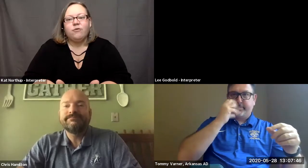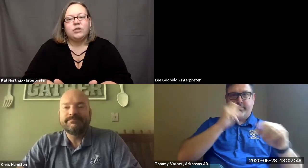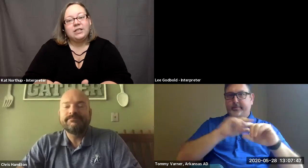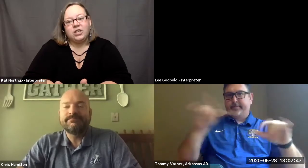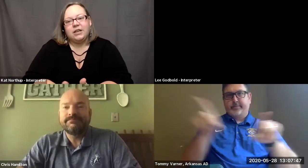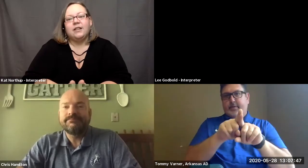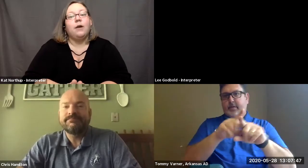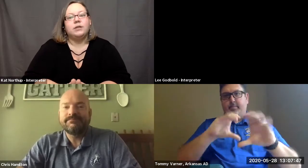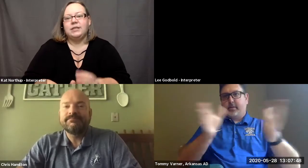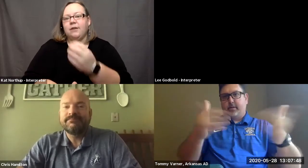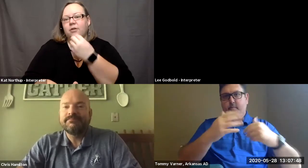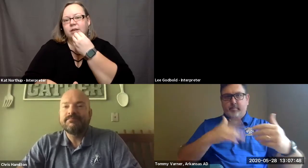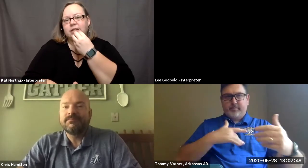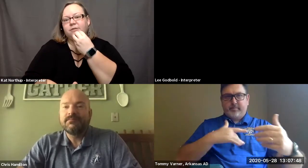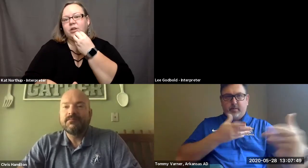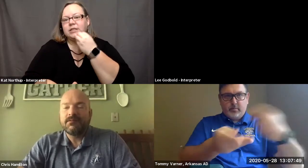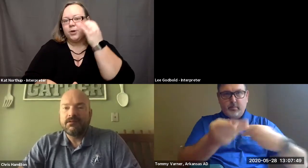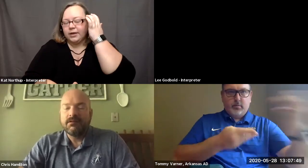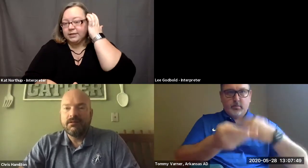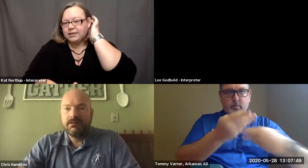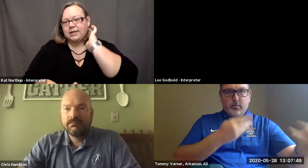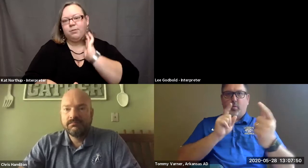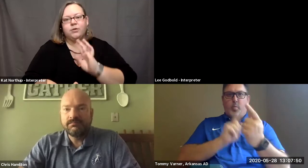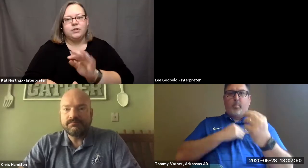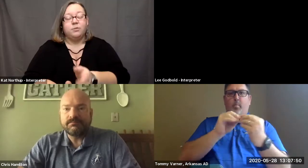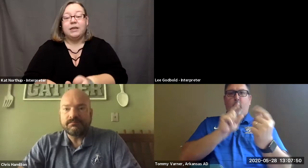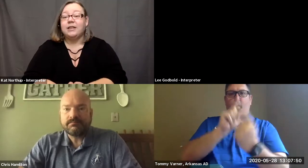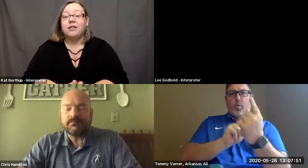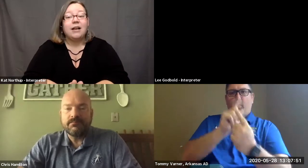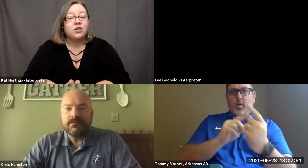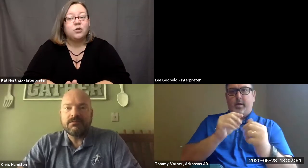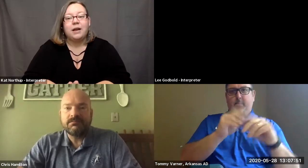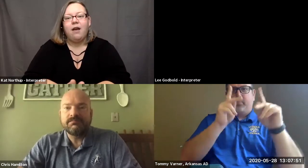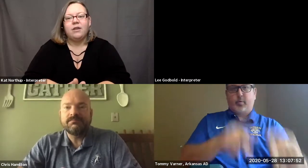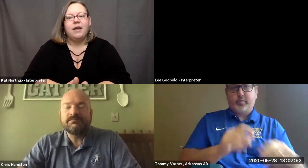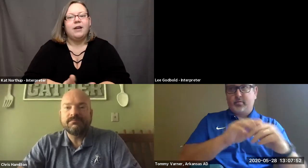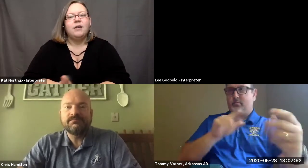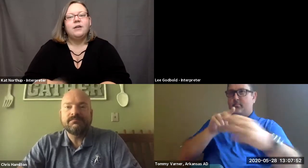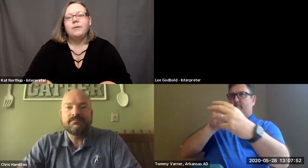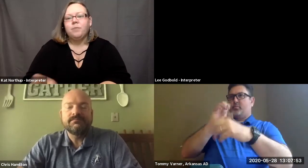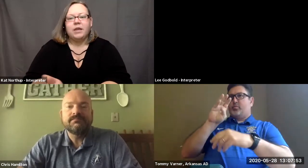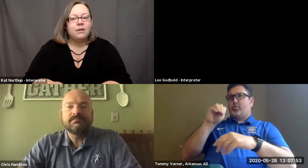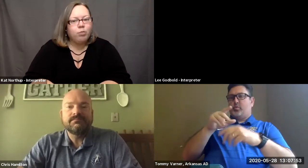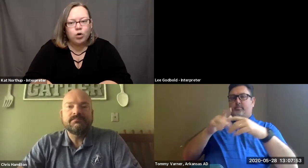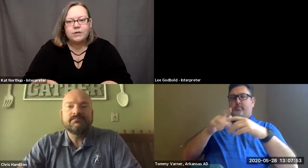for teaching, and that was definitely a different experience as opposed to being in the classroom and having that